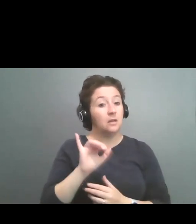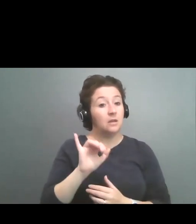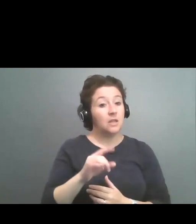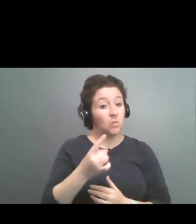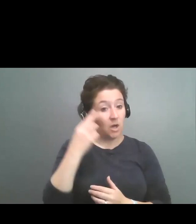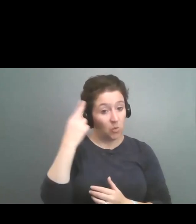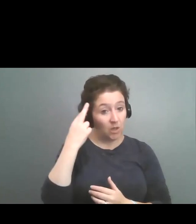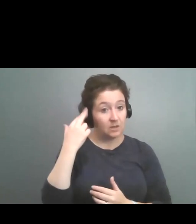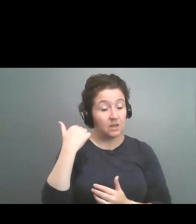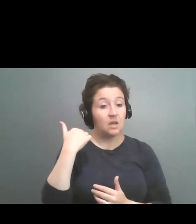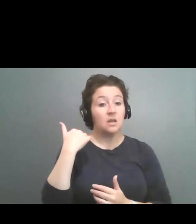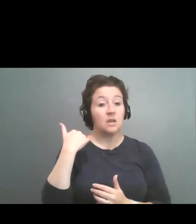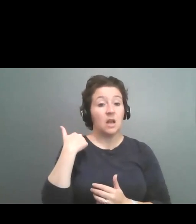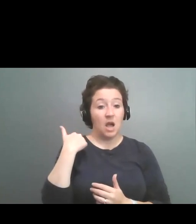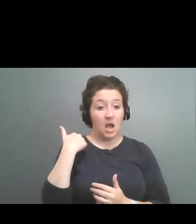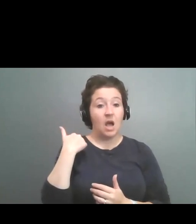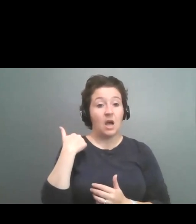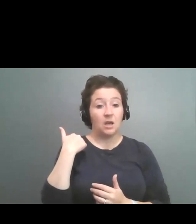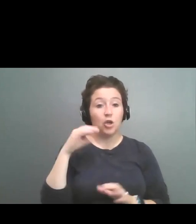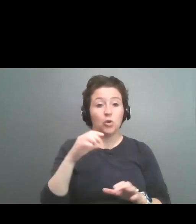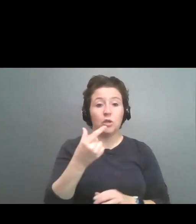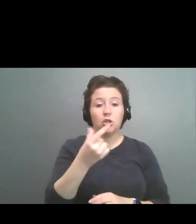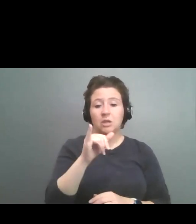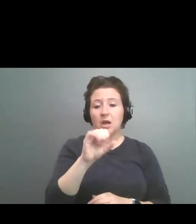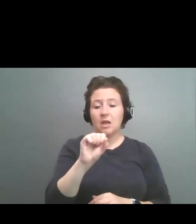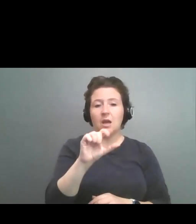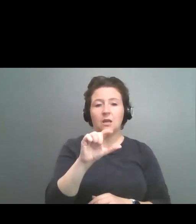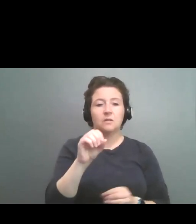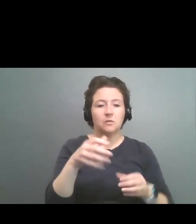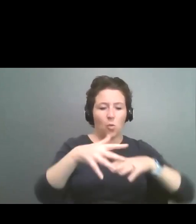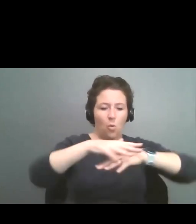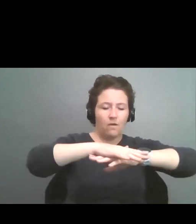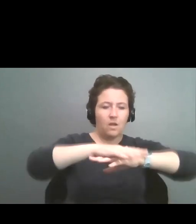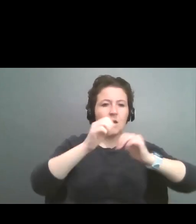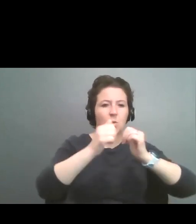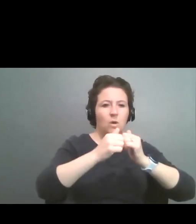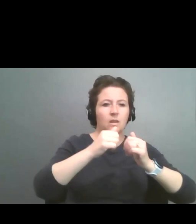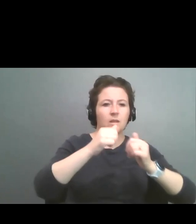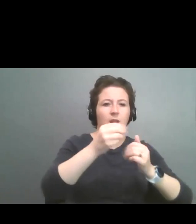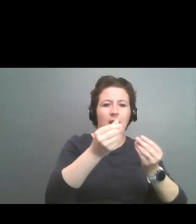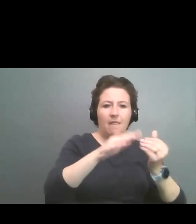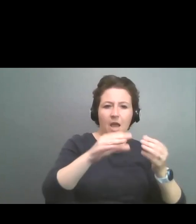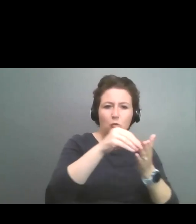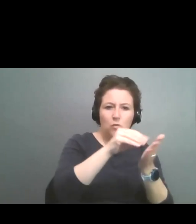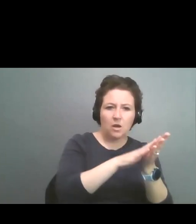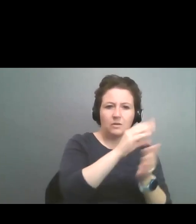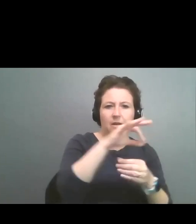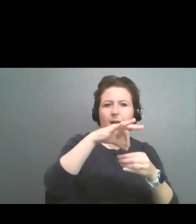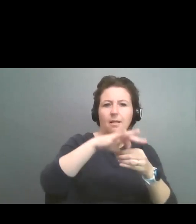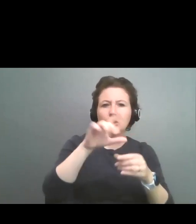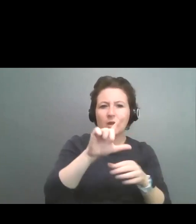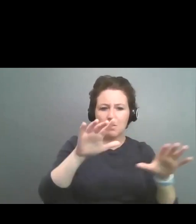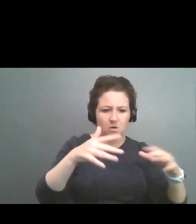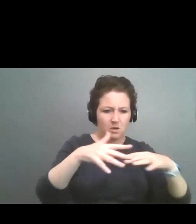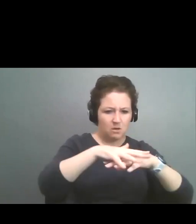put the tool where I did a GIS overlay with my land records and my election library so that we could tell how to